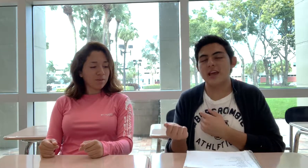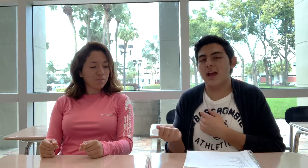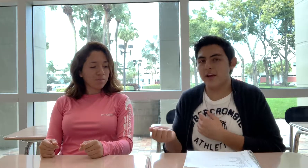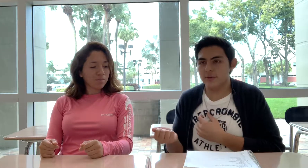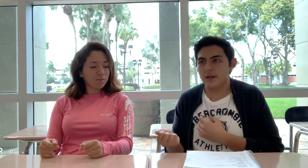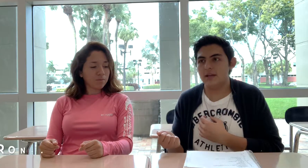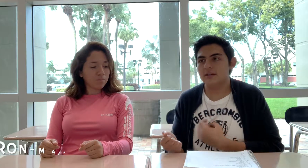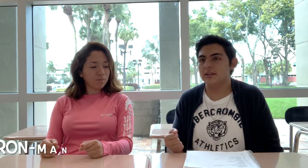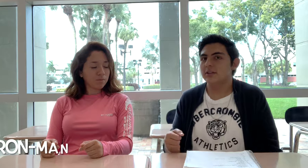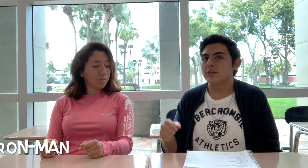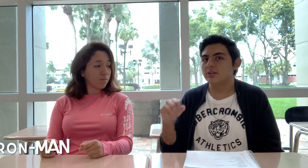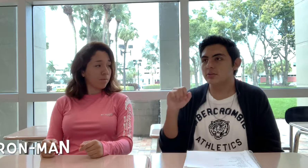to say Iron Man. You do.